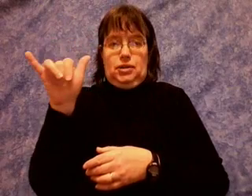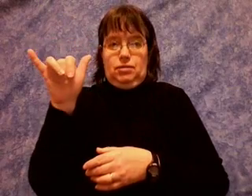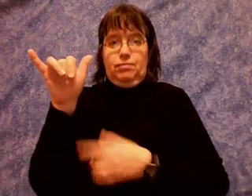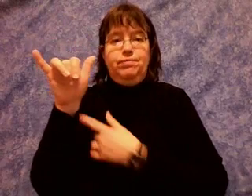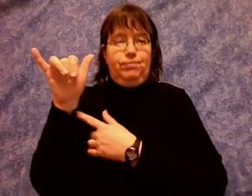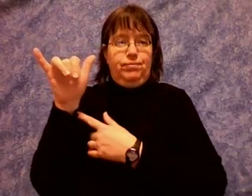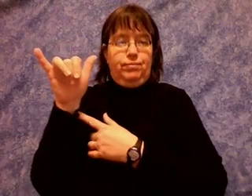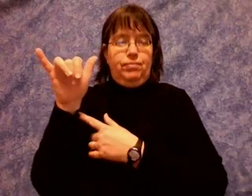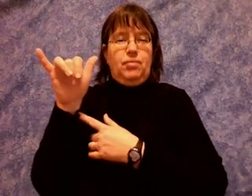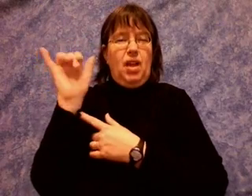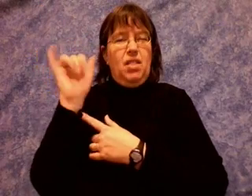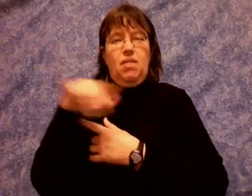directionality.